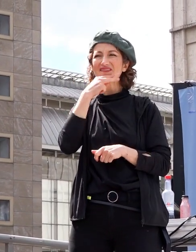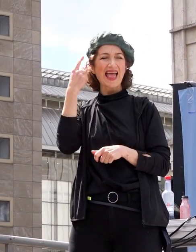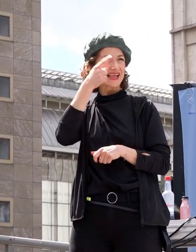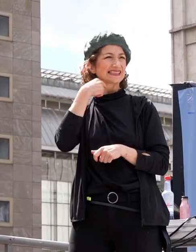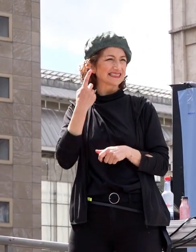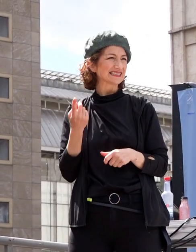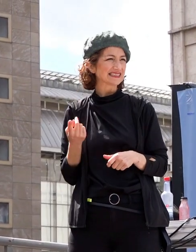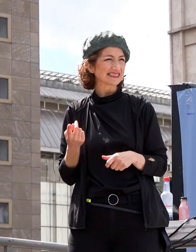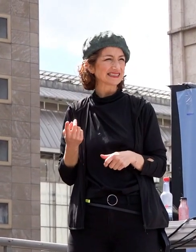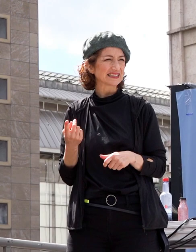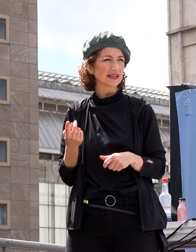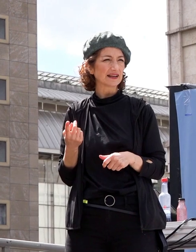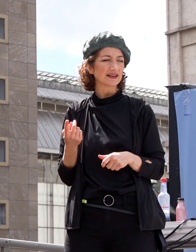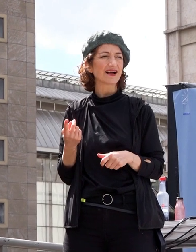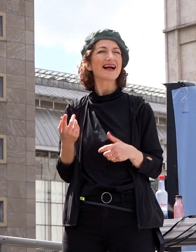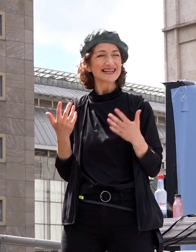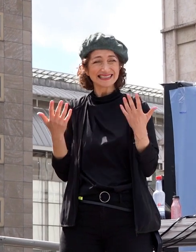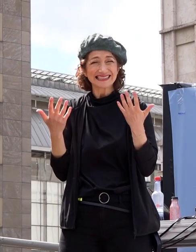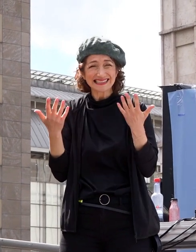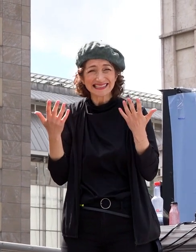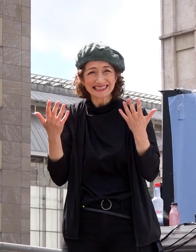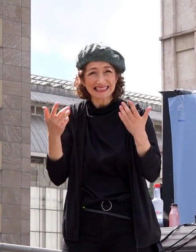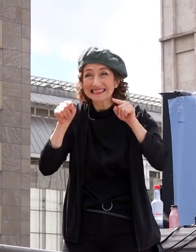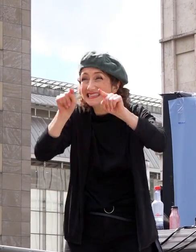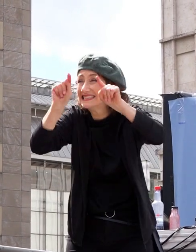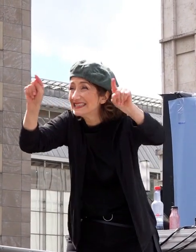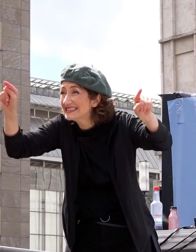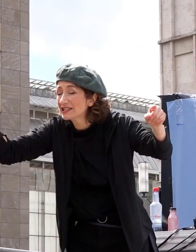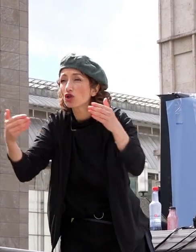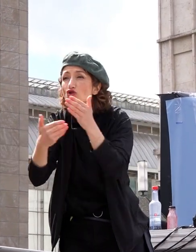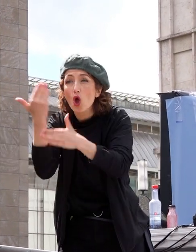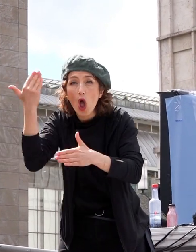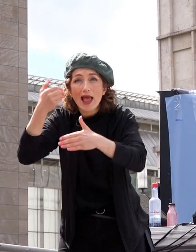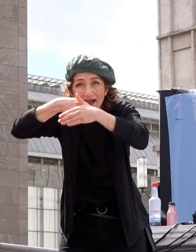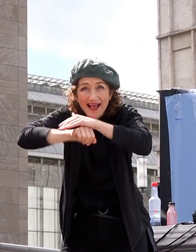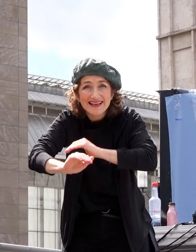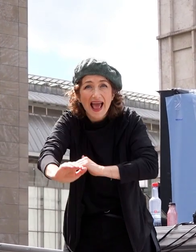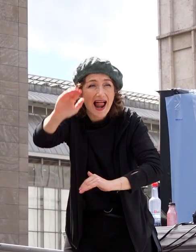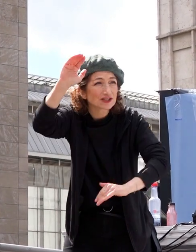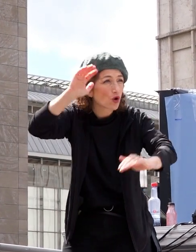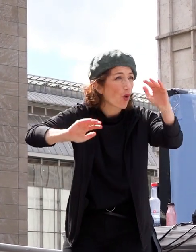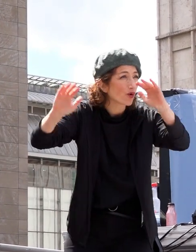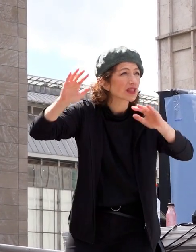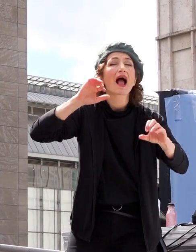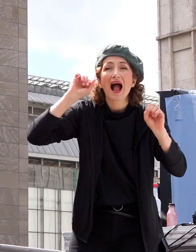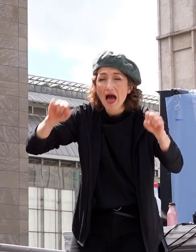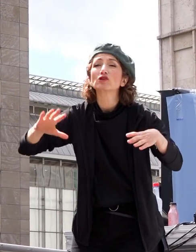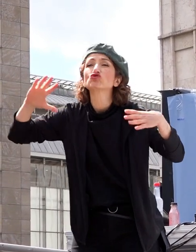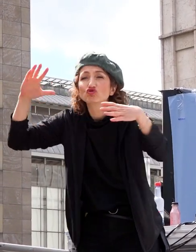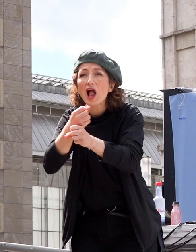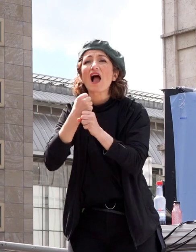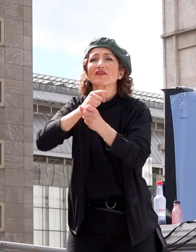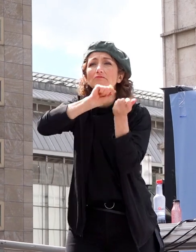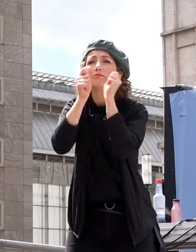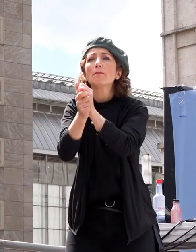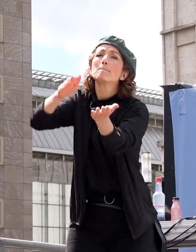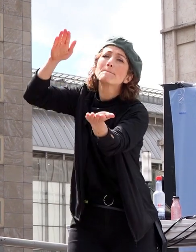Together, this new generation can bring about a lasting